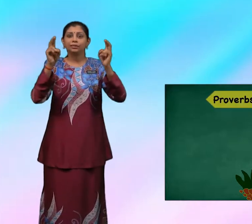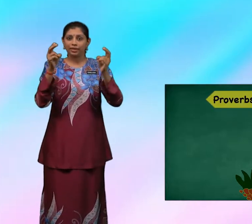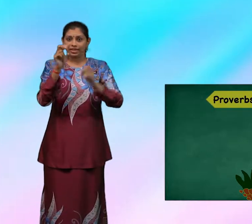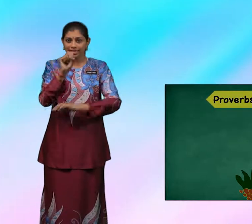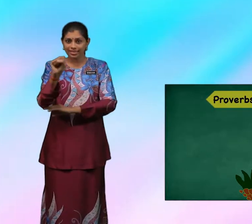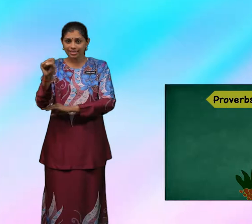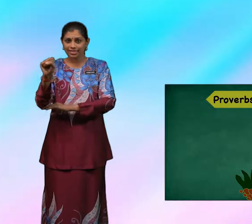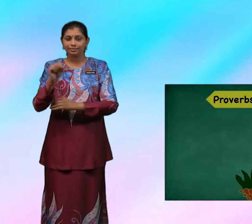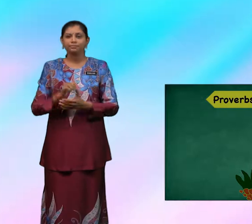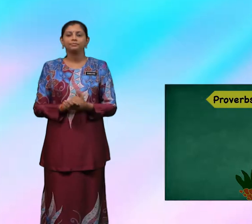similes,